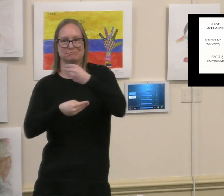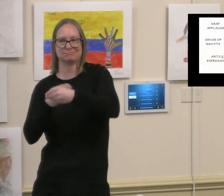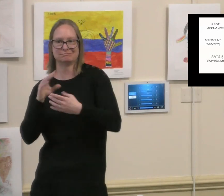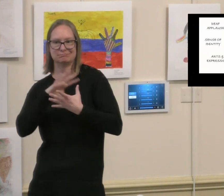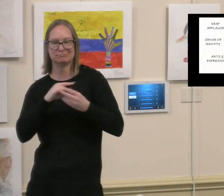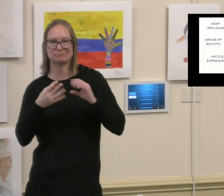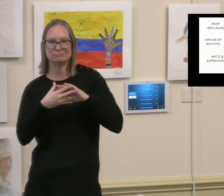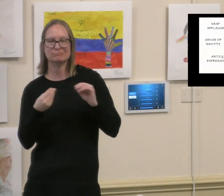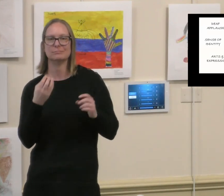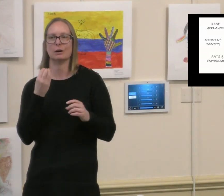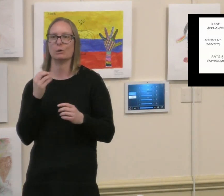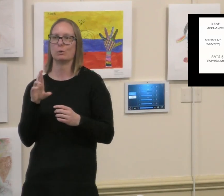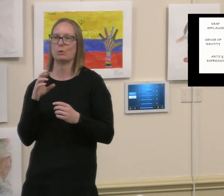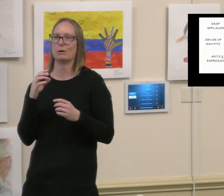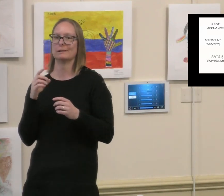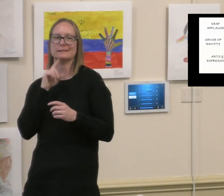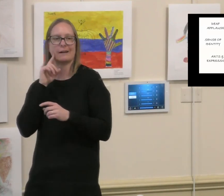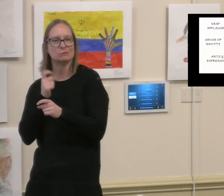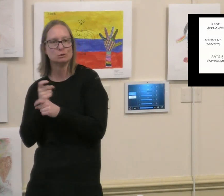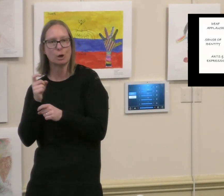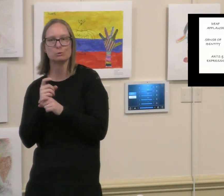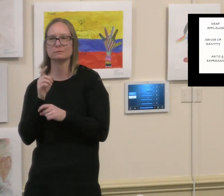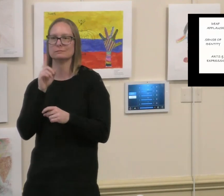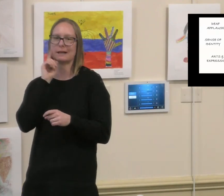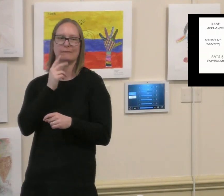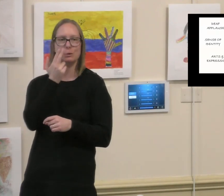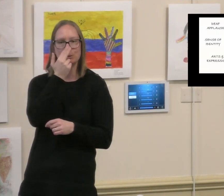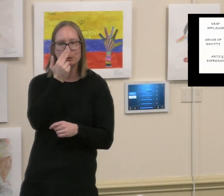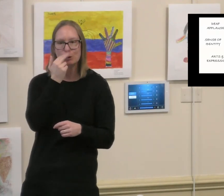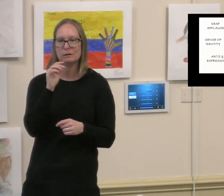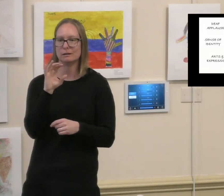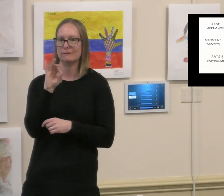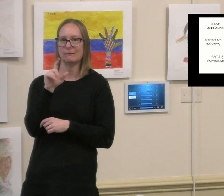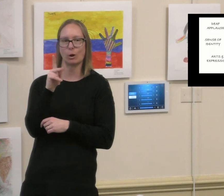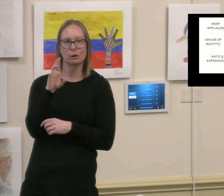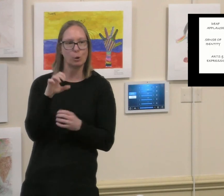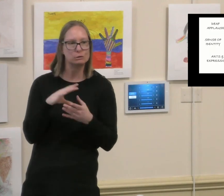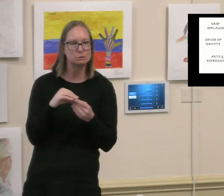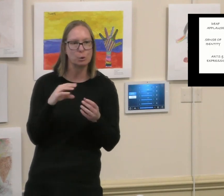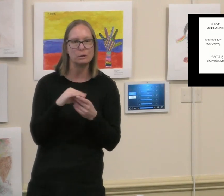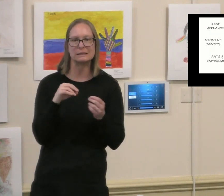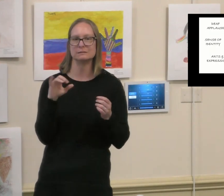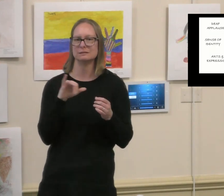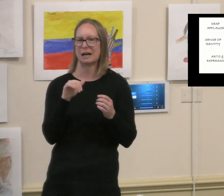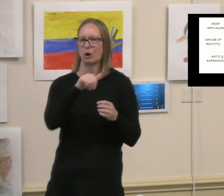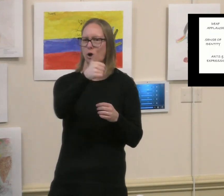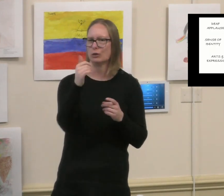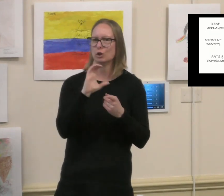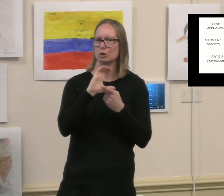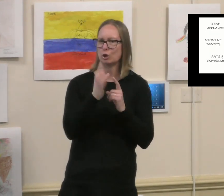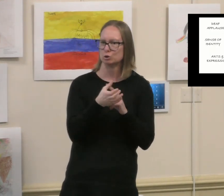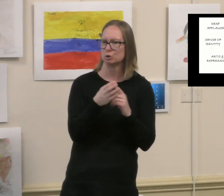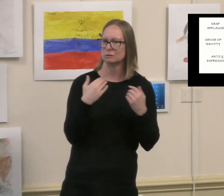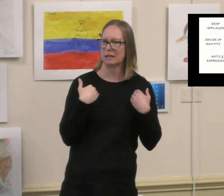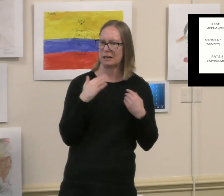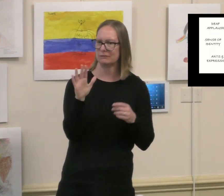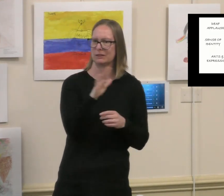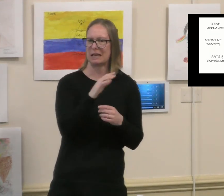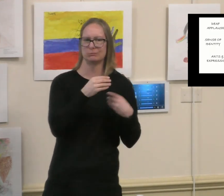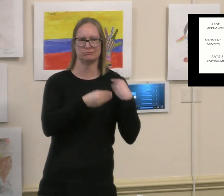down stories from older deaf people. We have deaf jokes, deaf humor. Different cultures